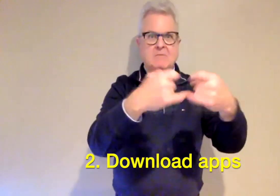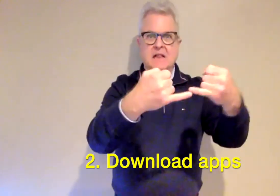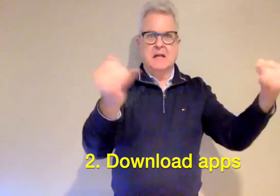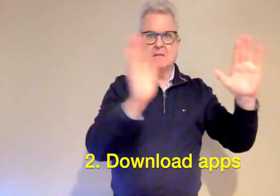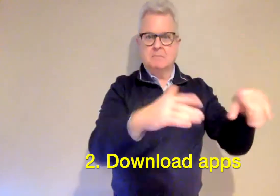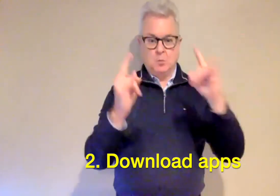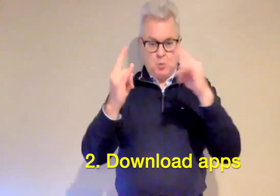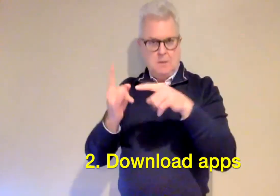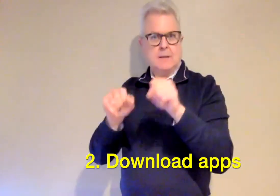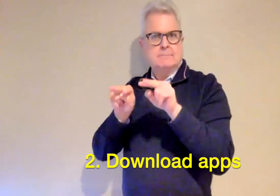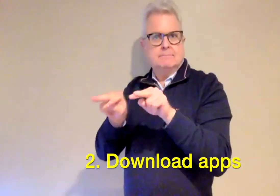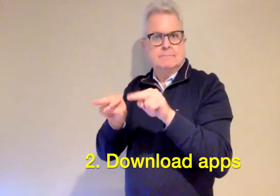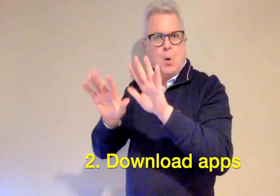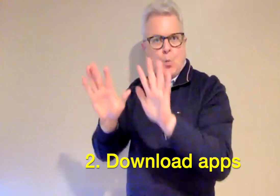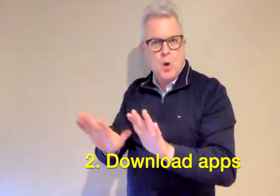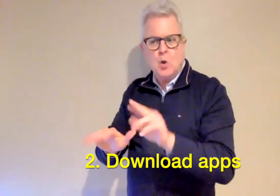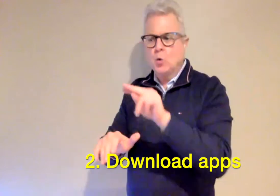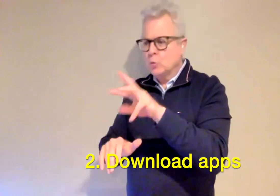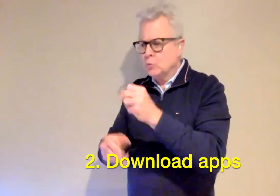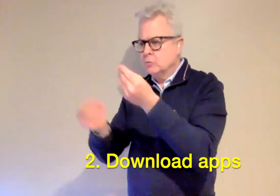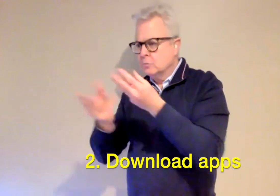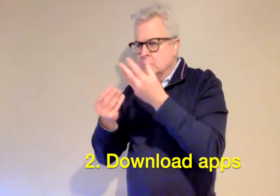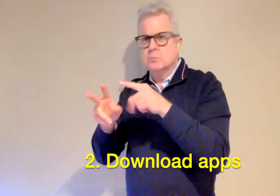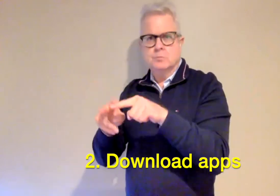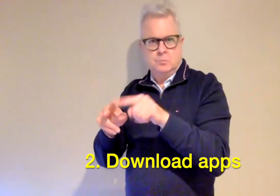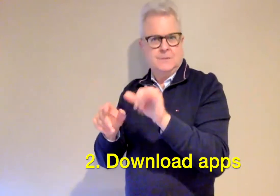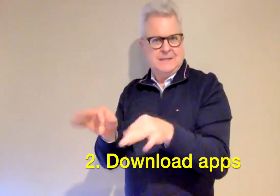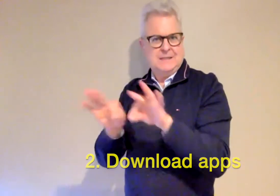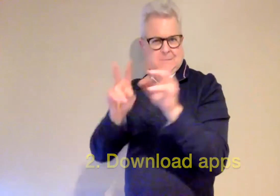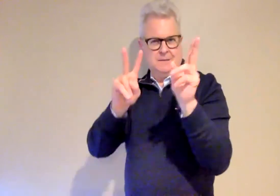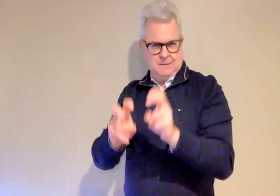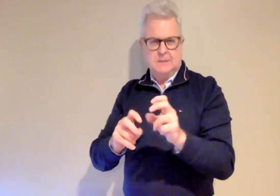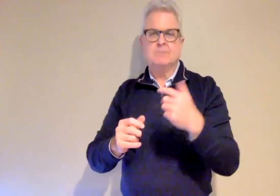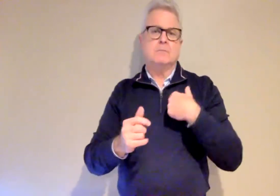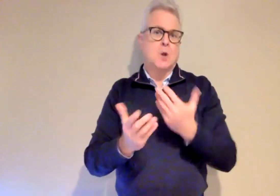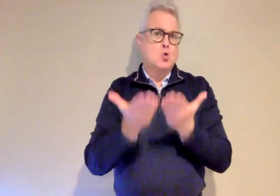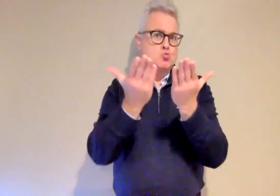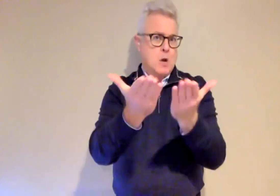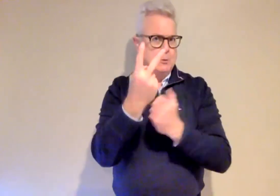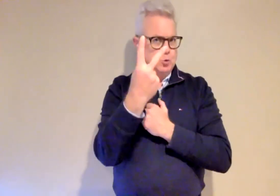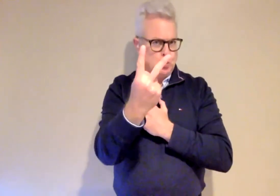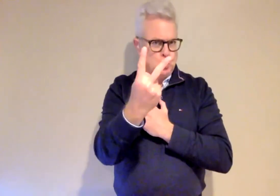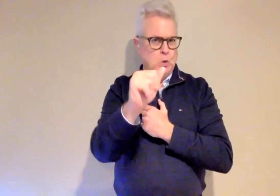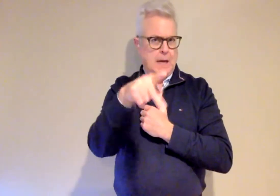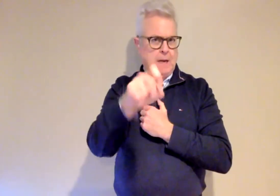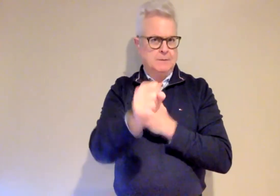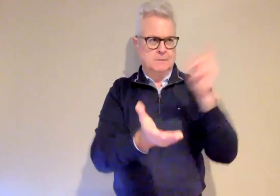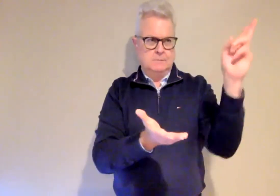and you have Wi-Fi service through your network, you're able to log on to get that information. And the two apps